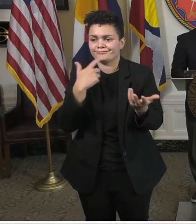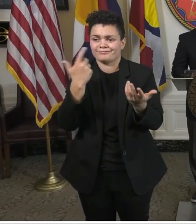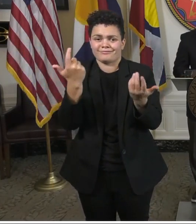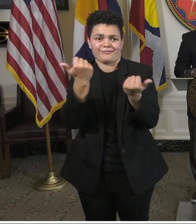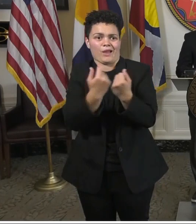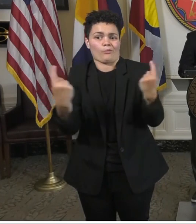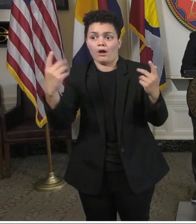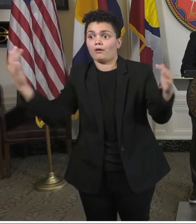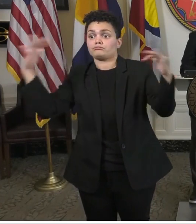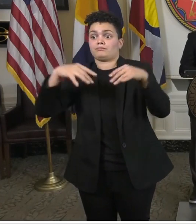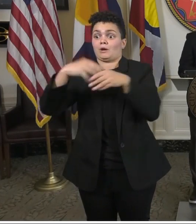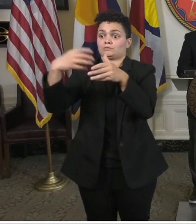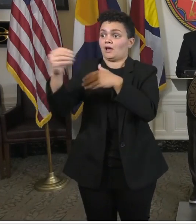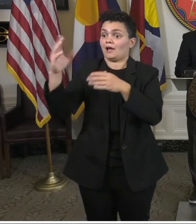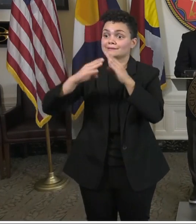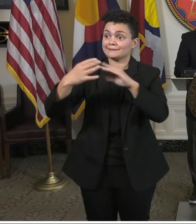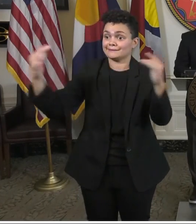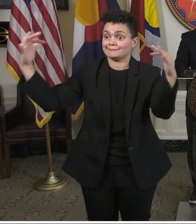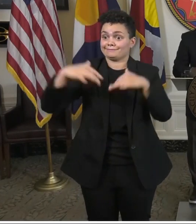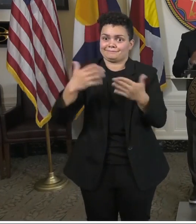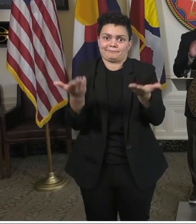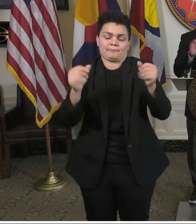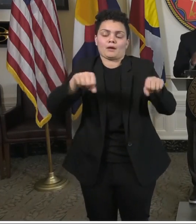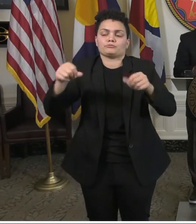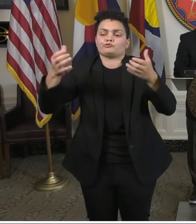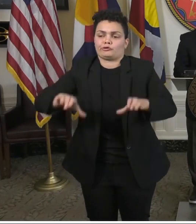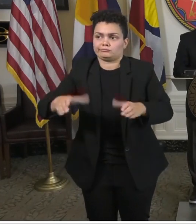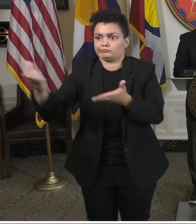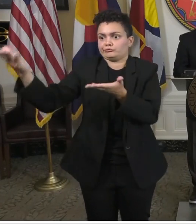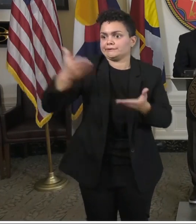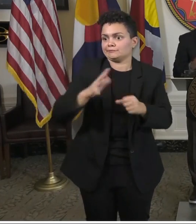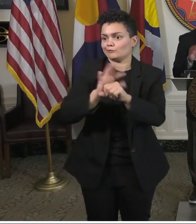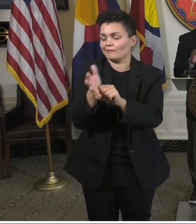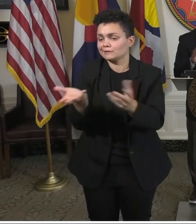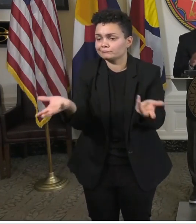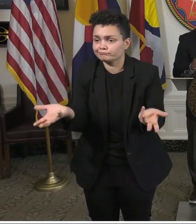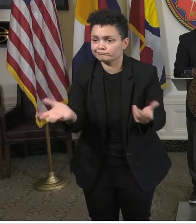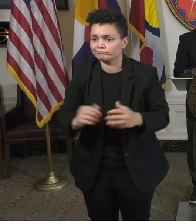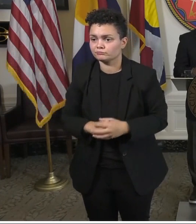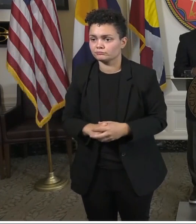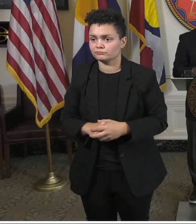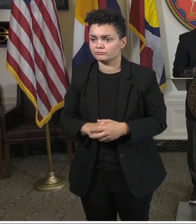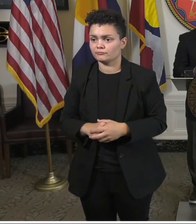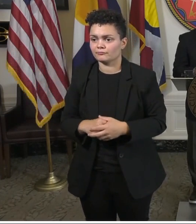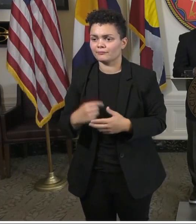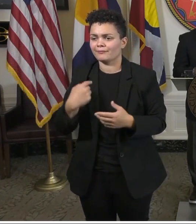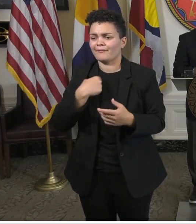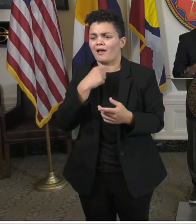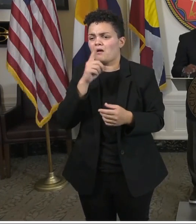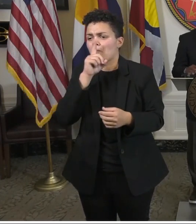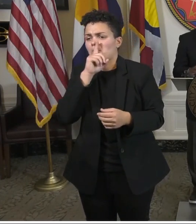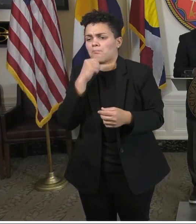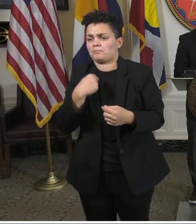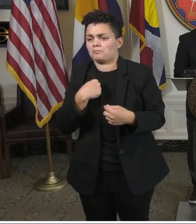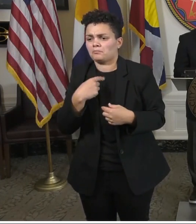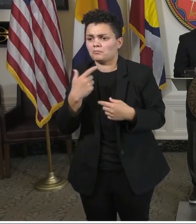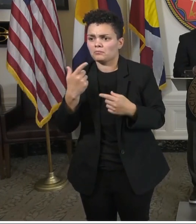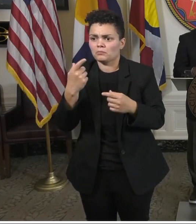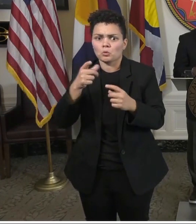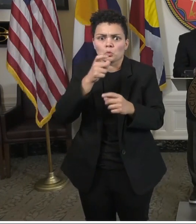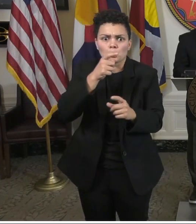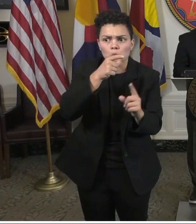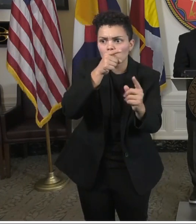virus into our community. And so that's always a concern. I cannot comment on who these individuals are. I think